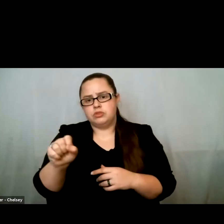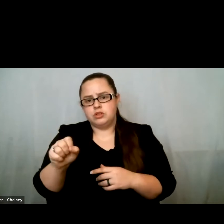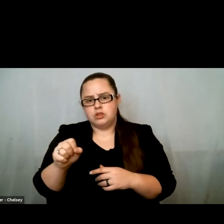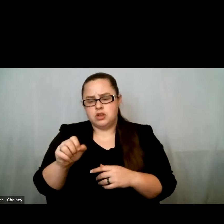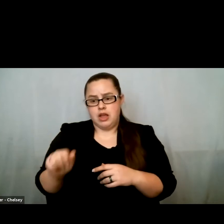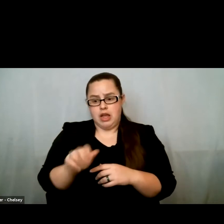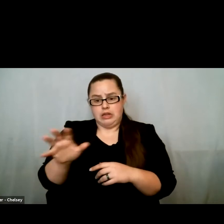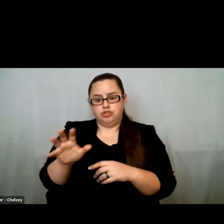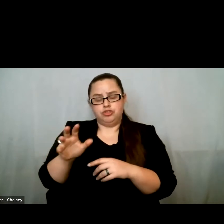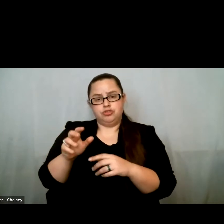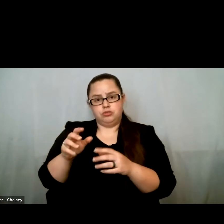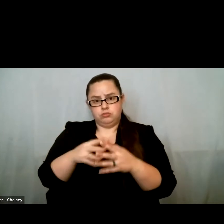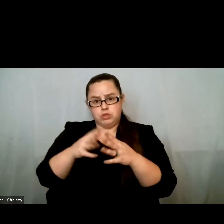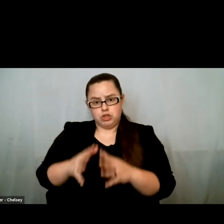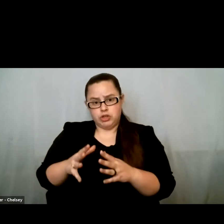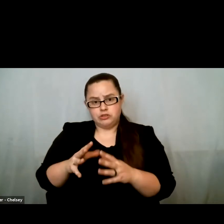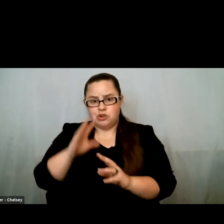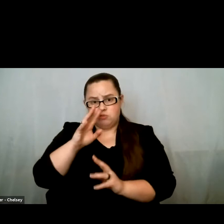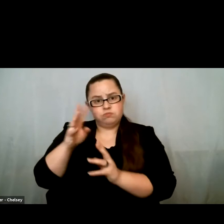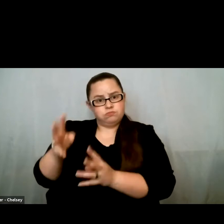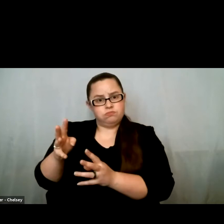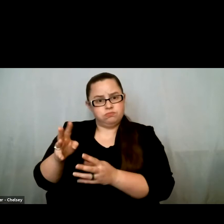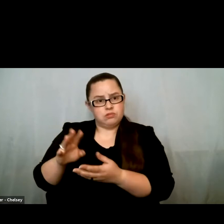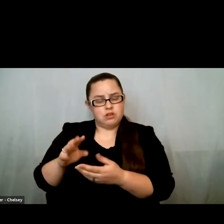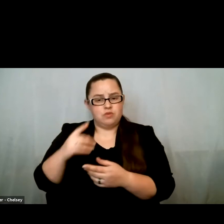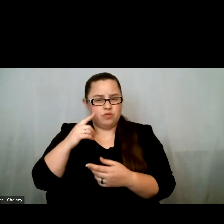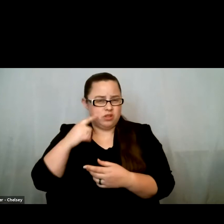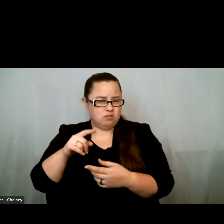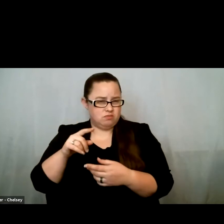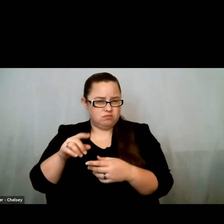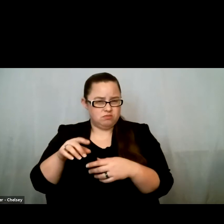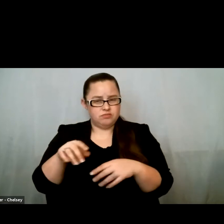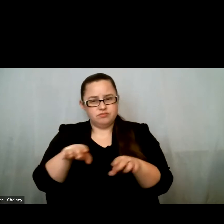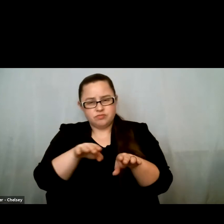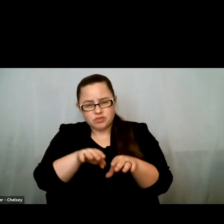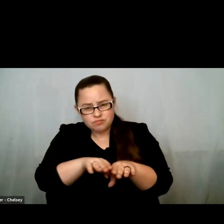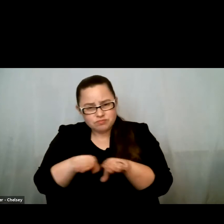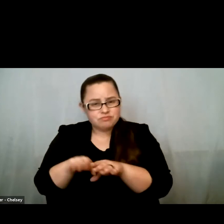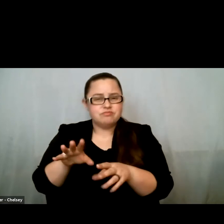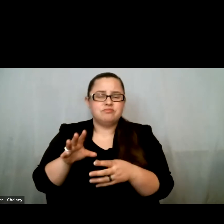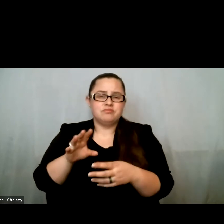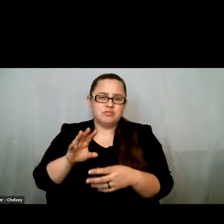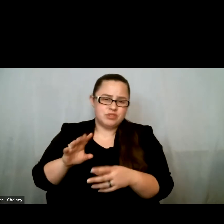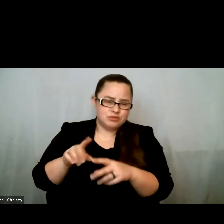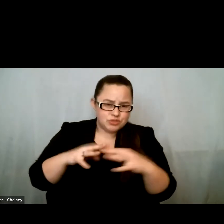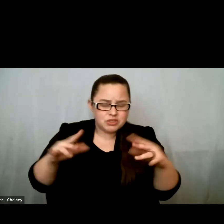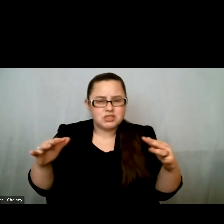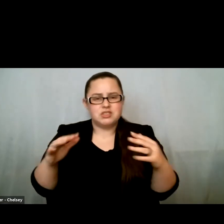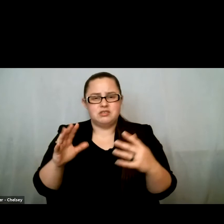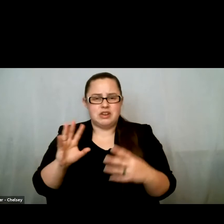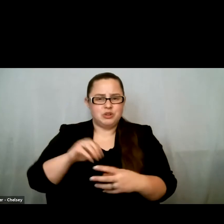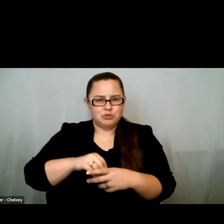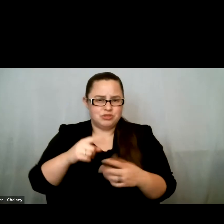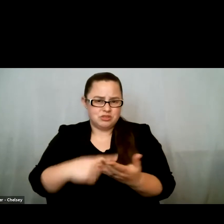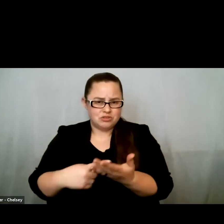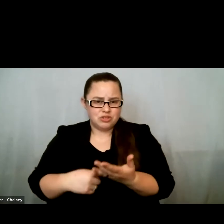in the discussion and in the narrative of diversity and inclusion, but not here at Fresno City College, and especially not here at State